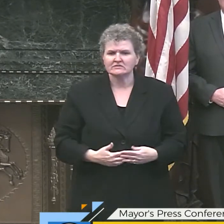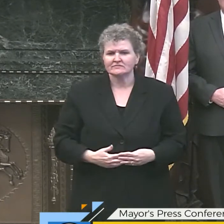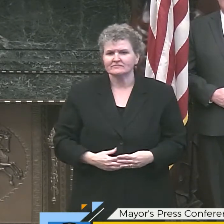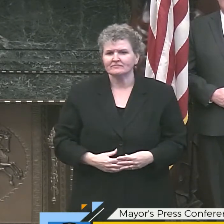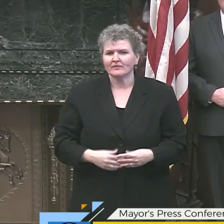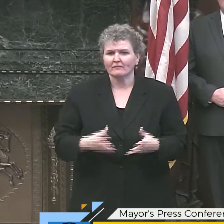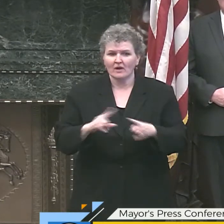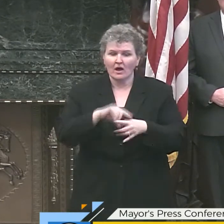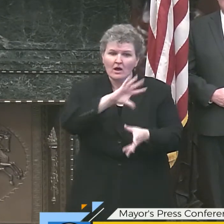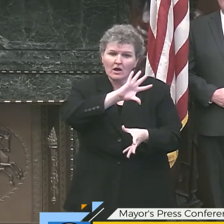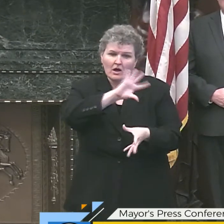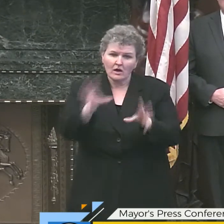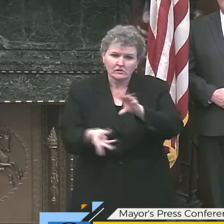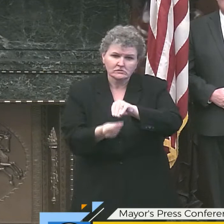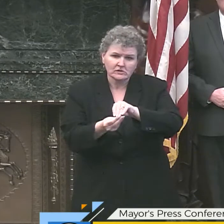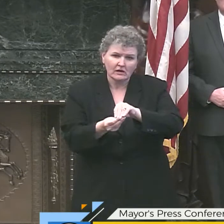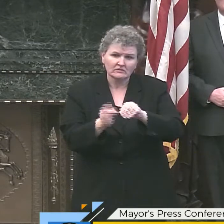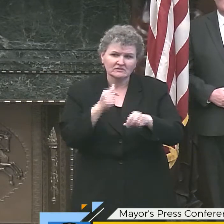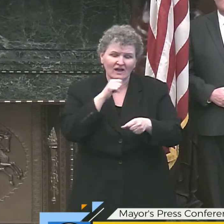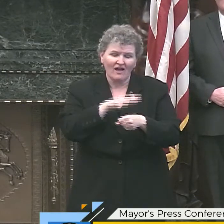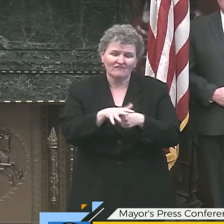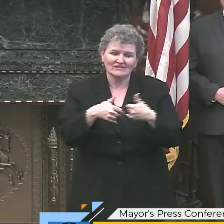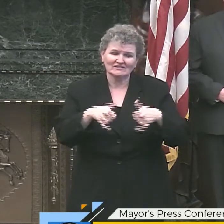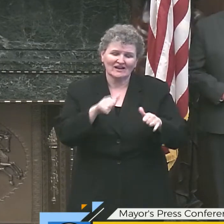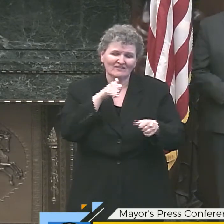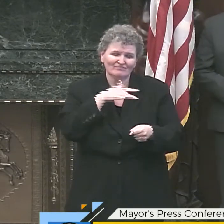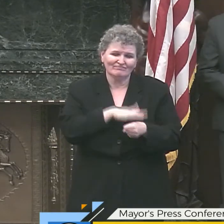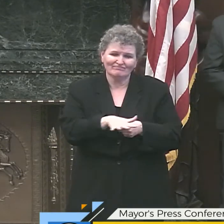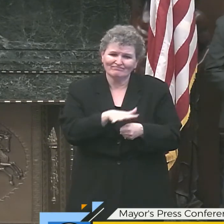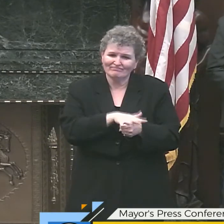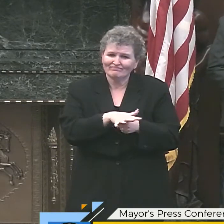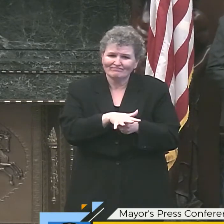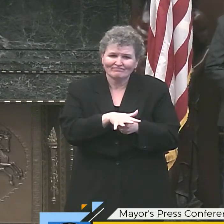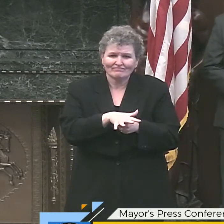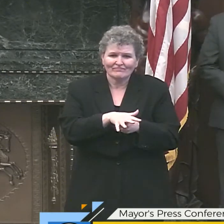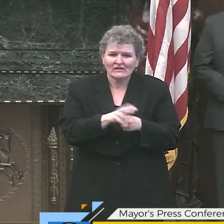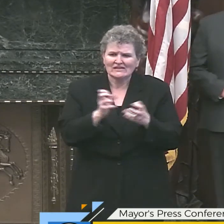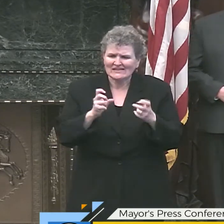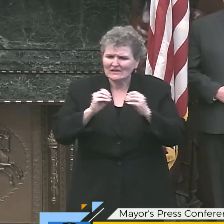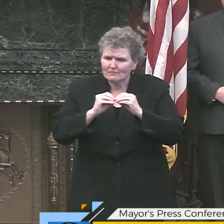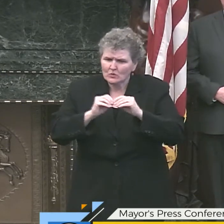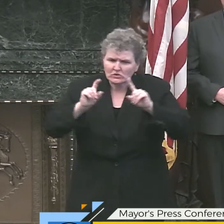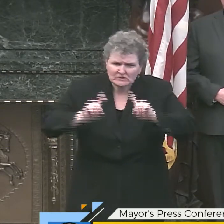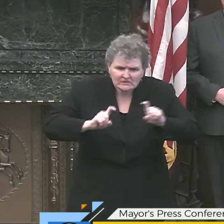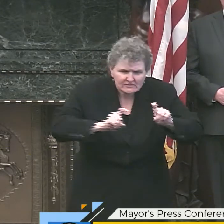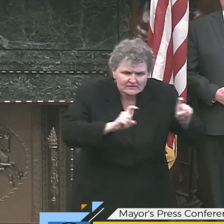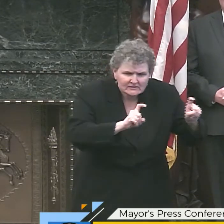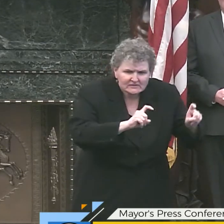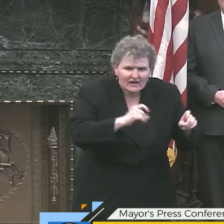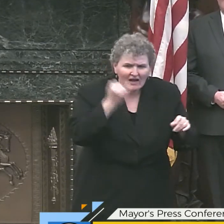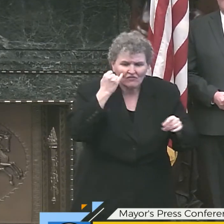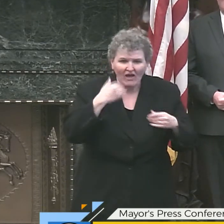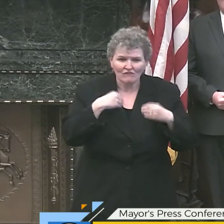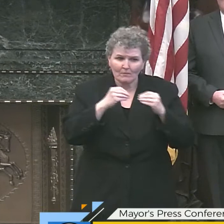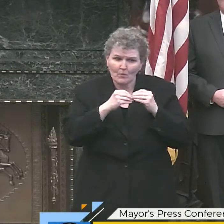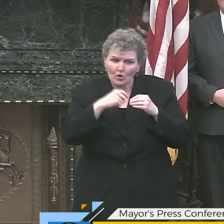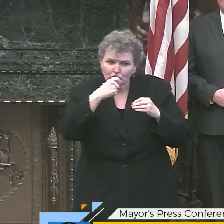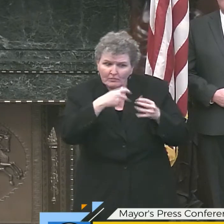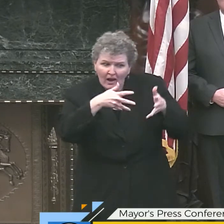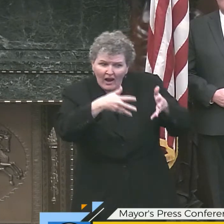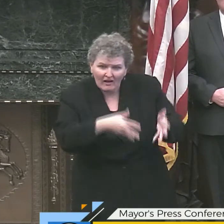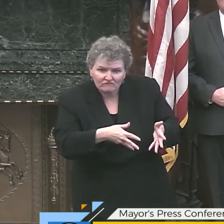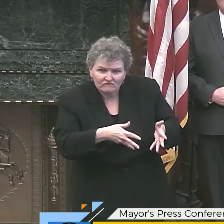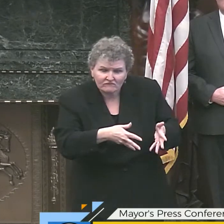them are not enough, and we feel like we could be doing more testing if we had more swabs. But you know, we also have the limits on how many tests